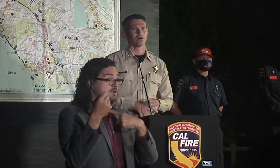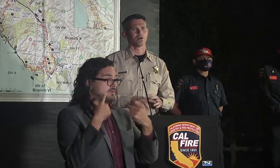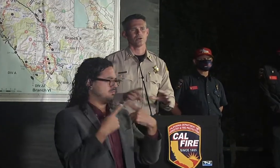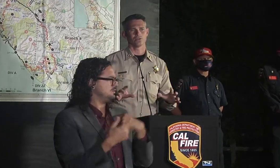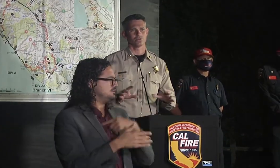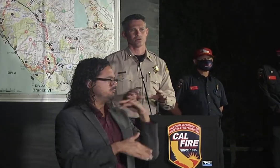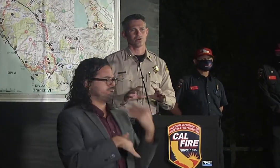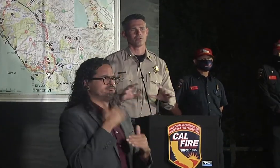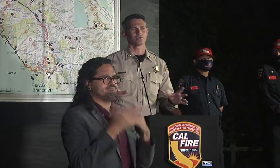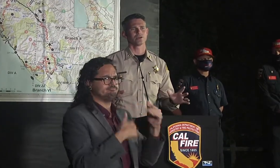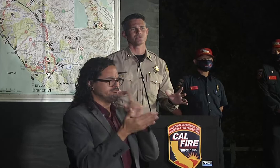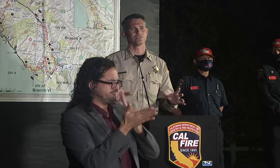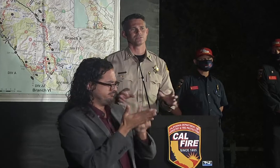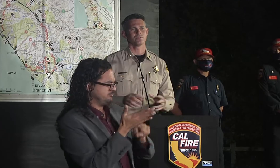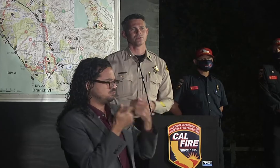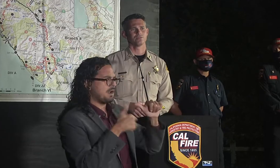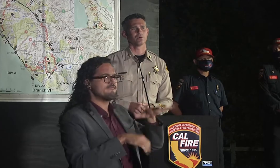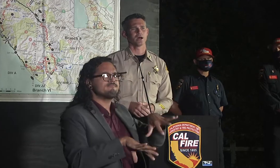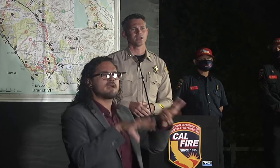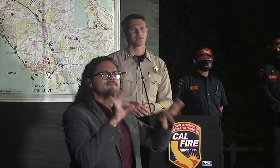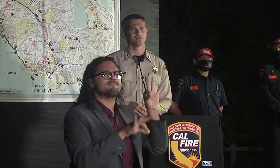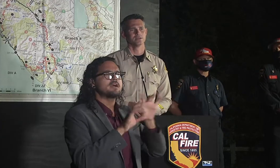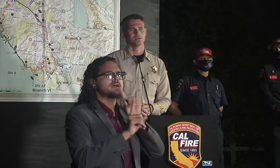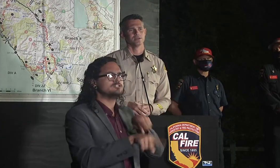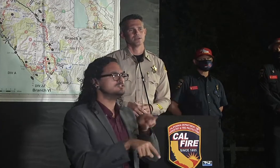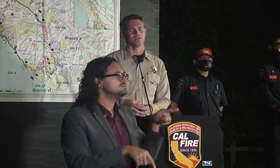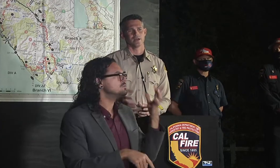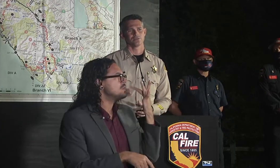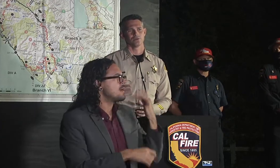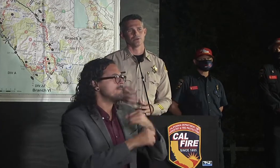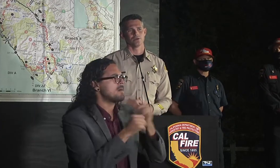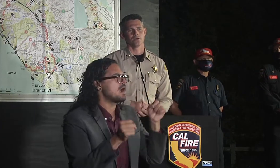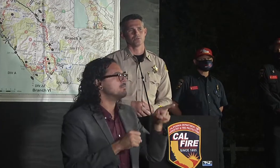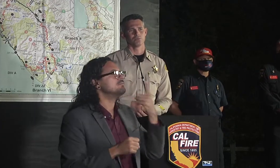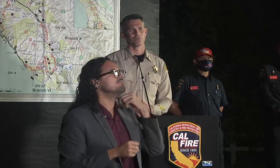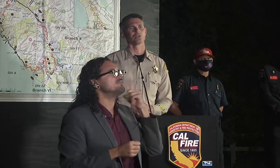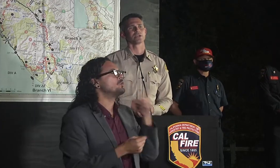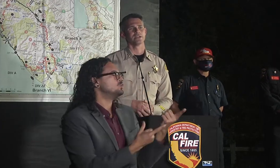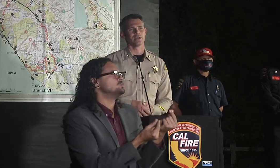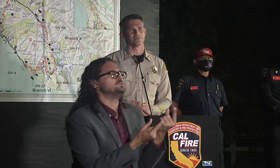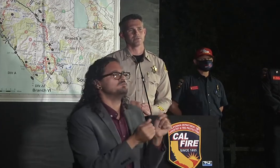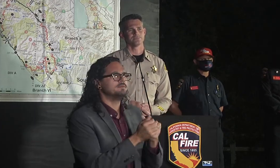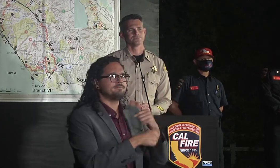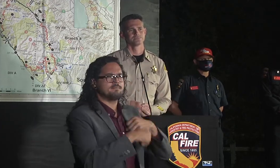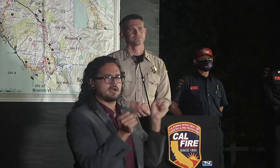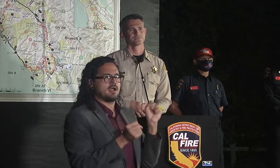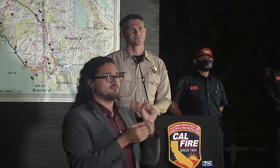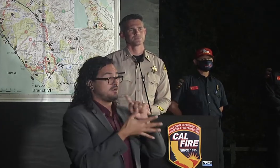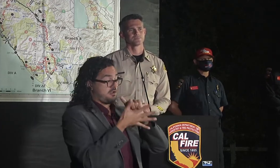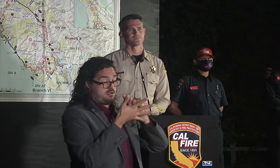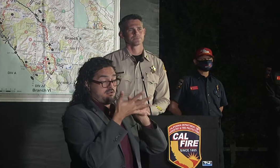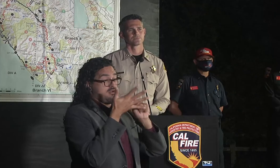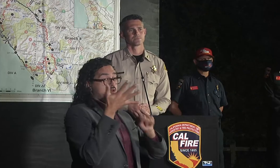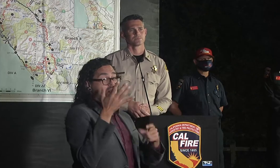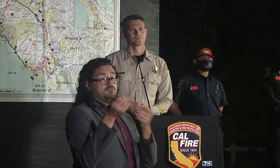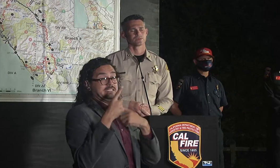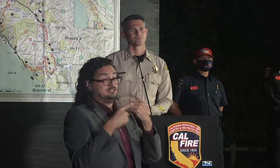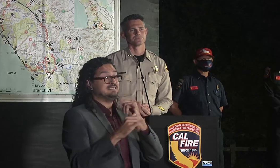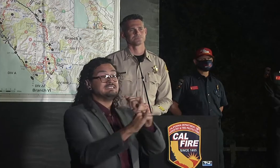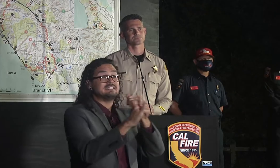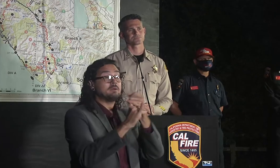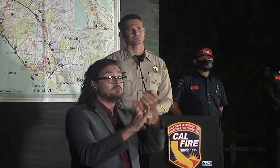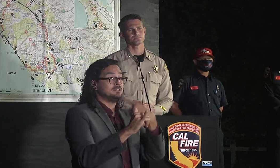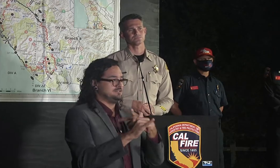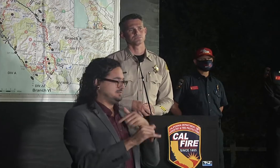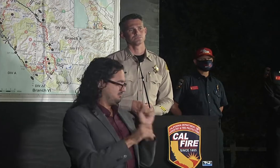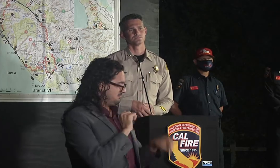and all the questions of why and that. So we're looking into that, Phil. Can you be a little more